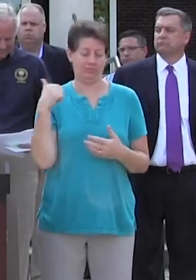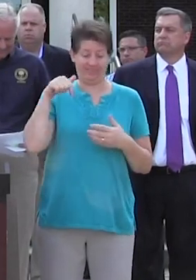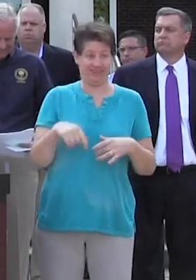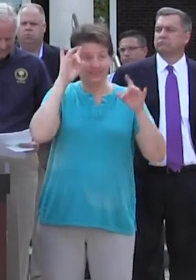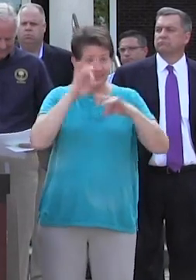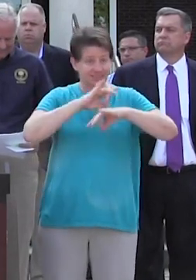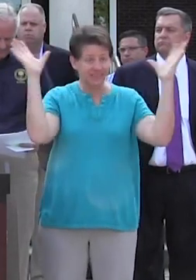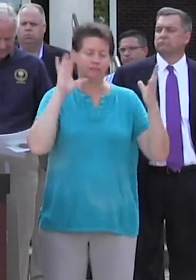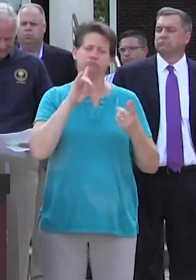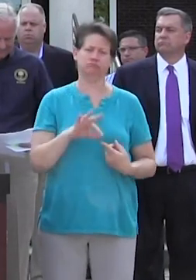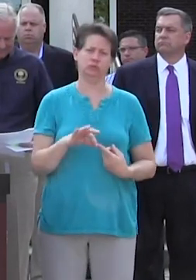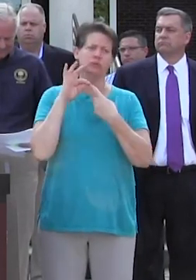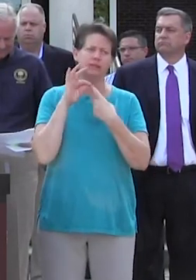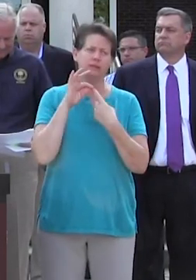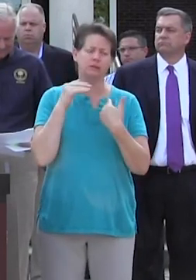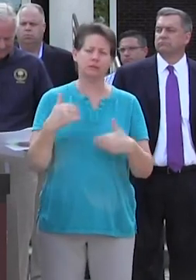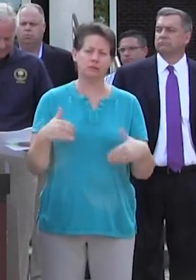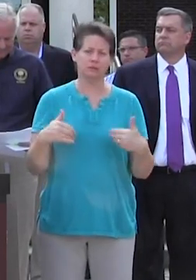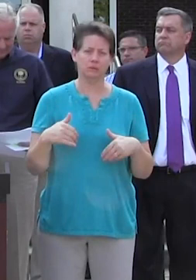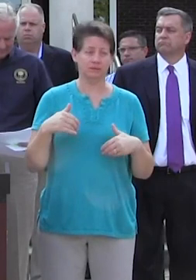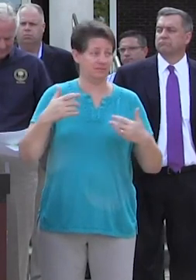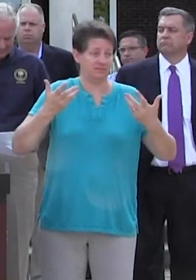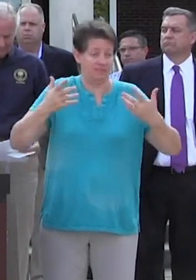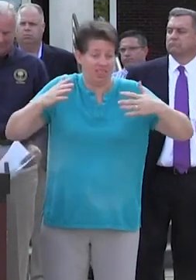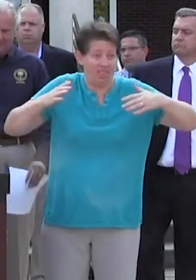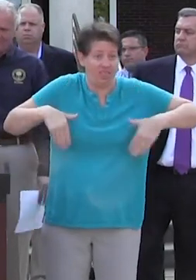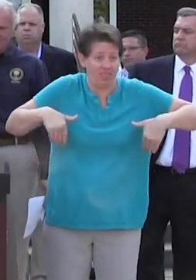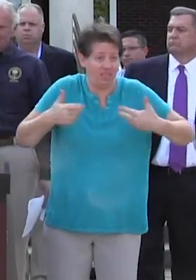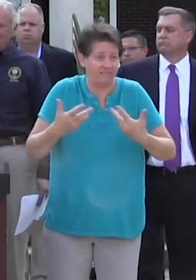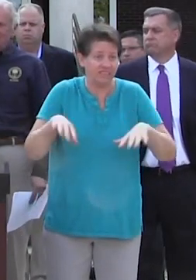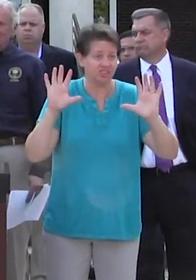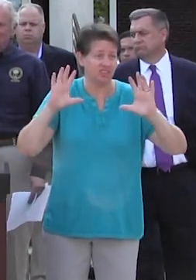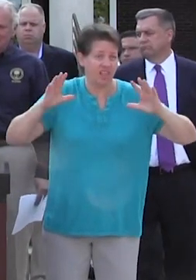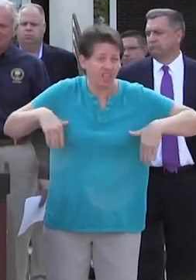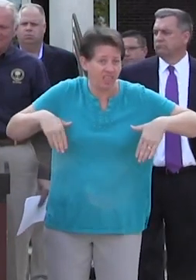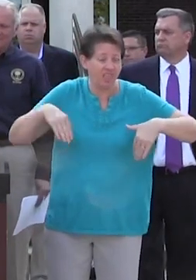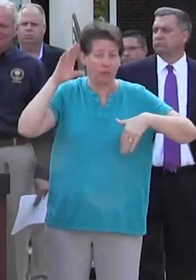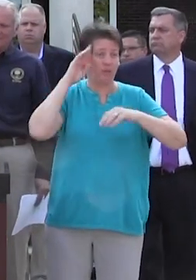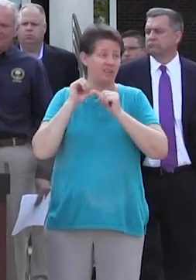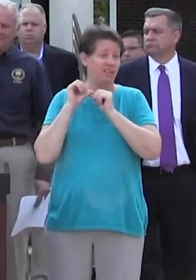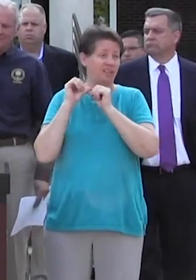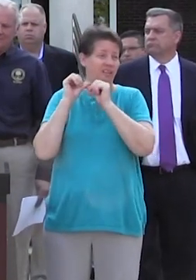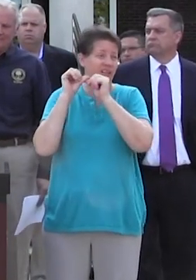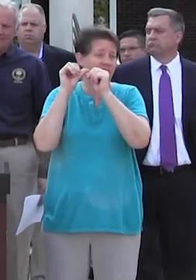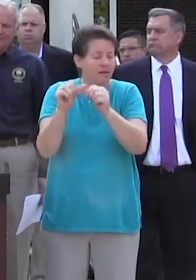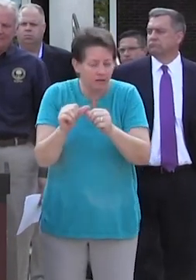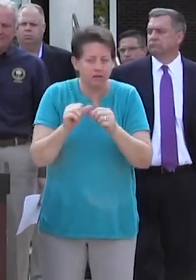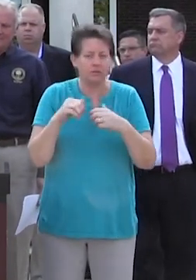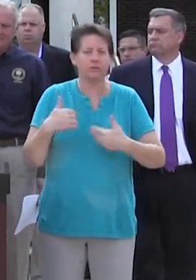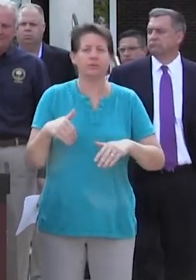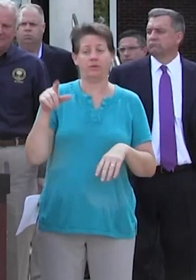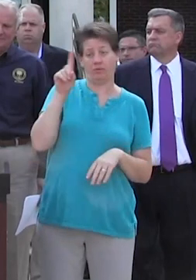unique magnitude. It hasn't ended. It's going to continue. And the people that are